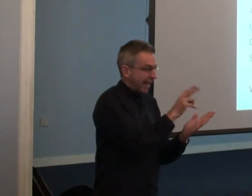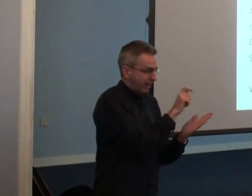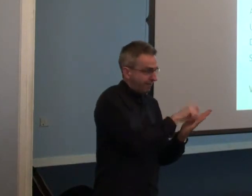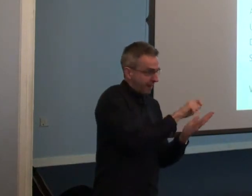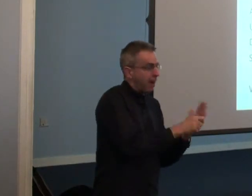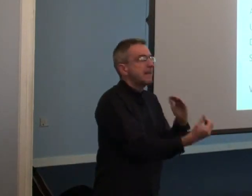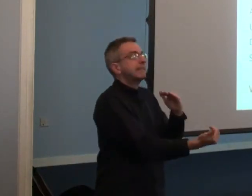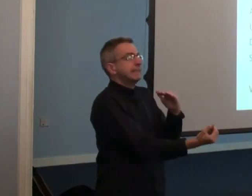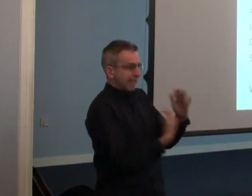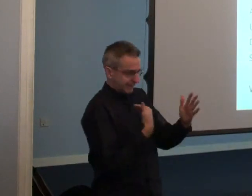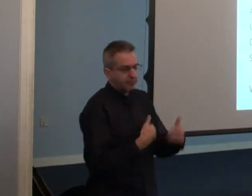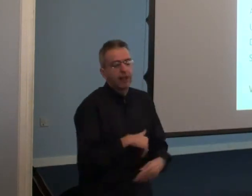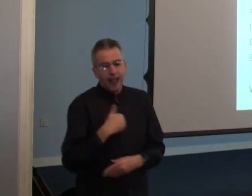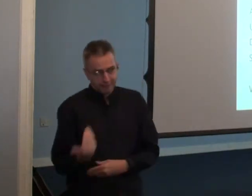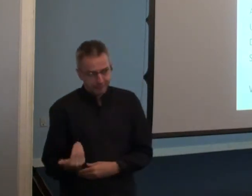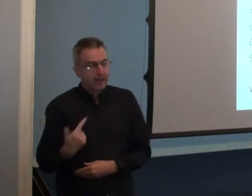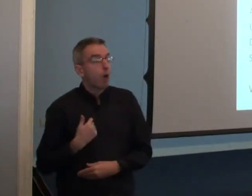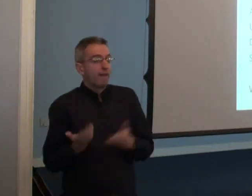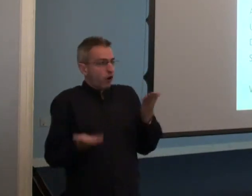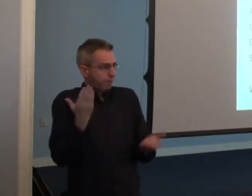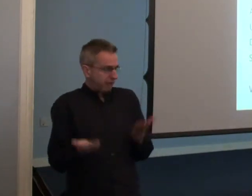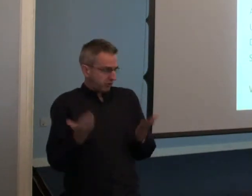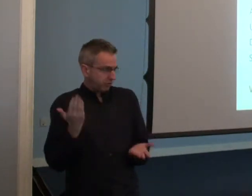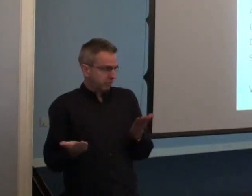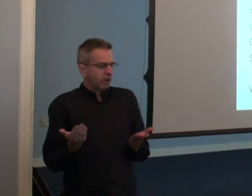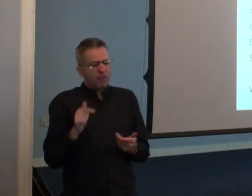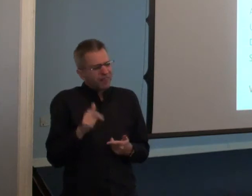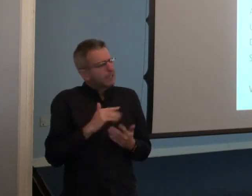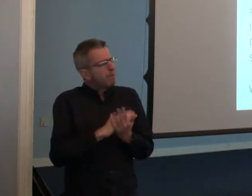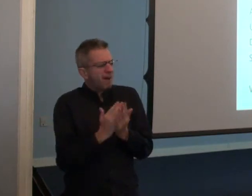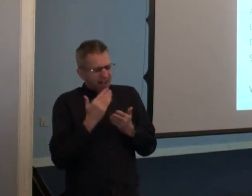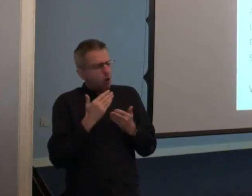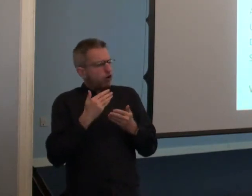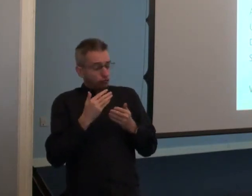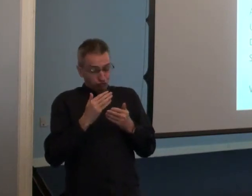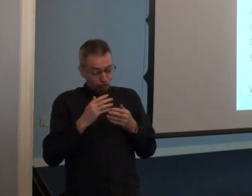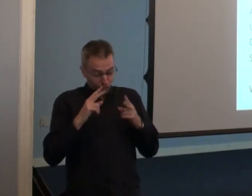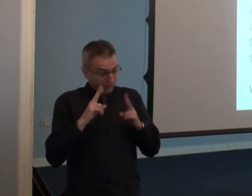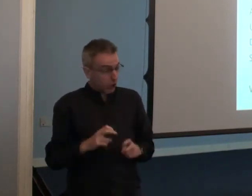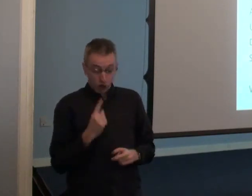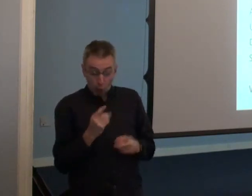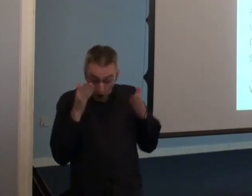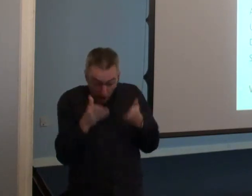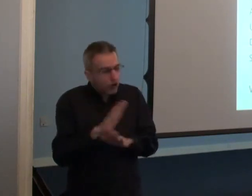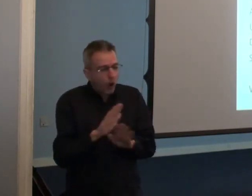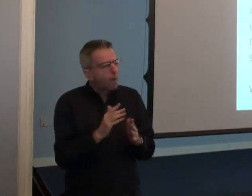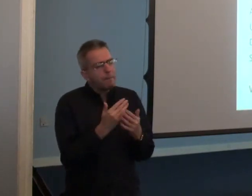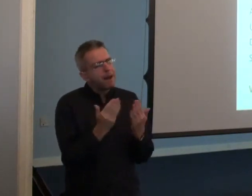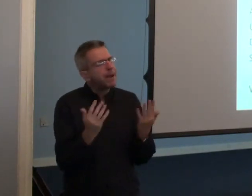Remember, it was the same question, so we were able to compare directly what their attitudes were before and after these group discussions. So this is